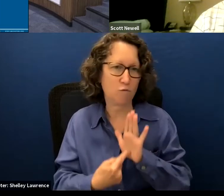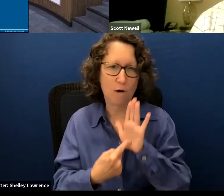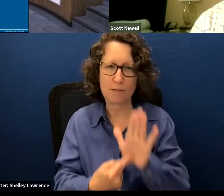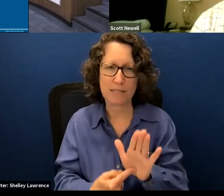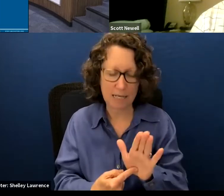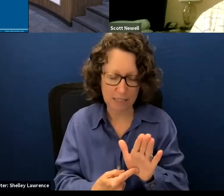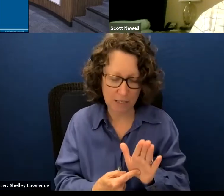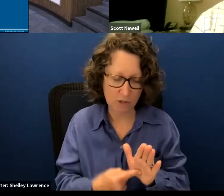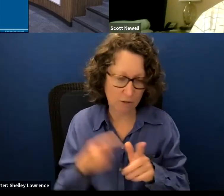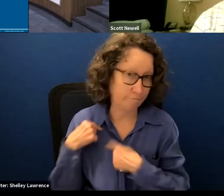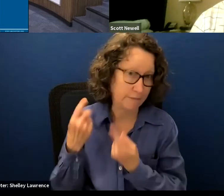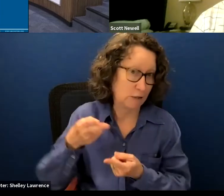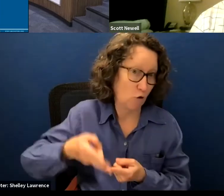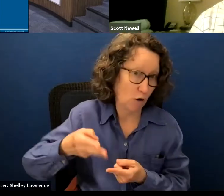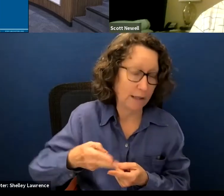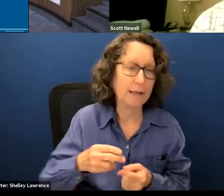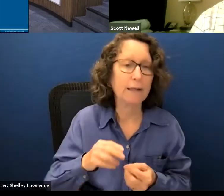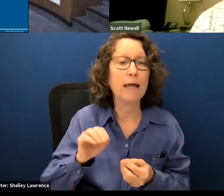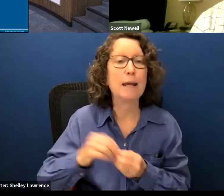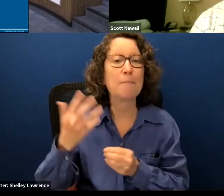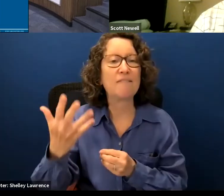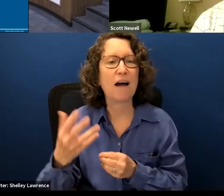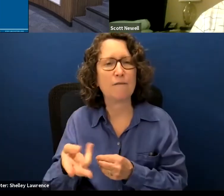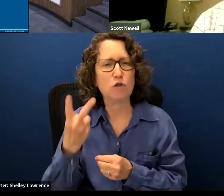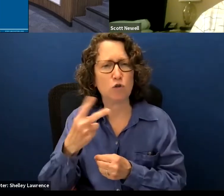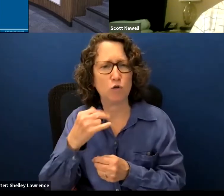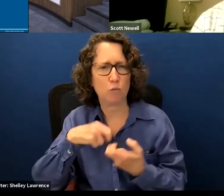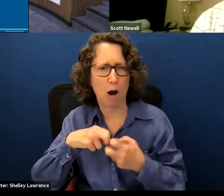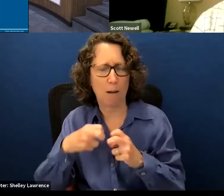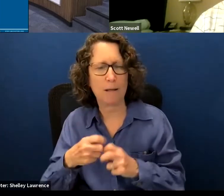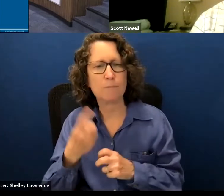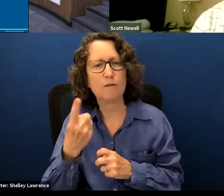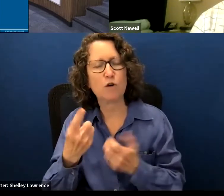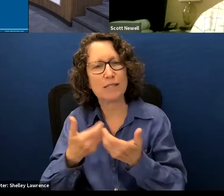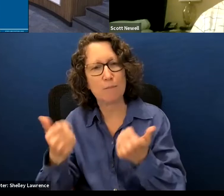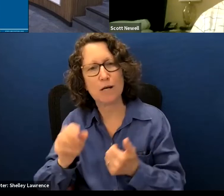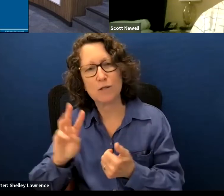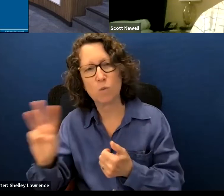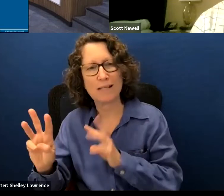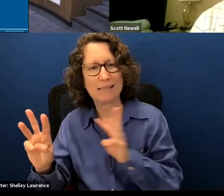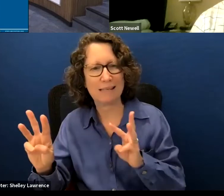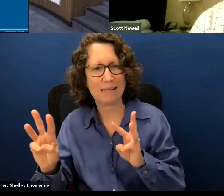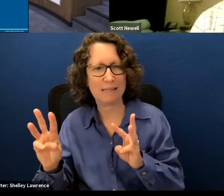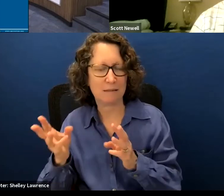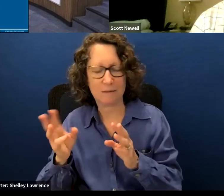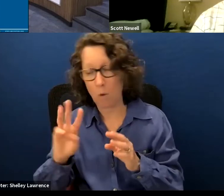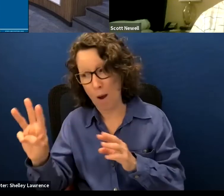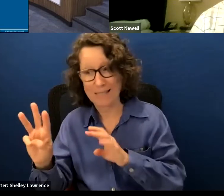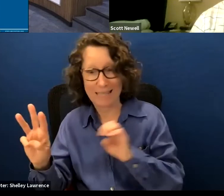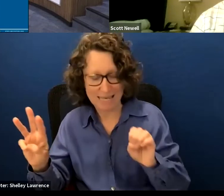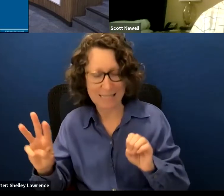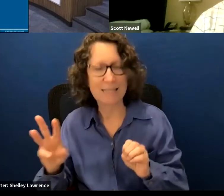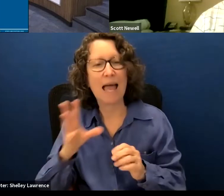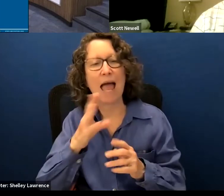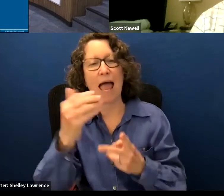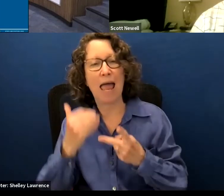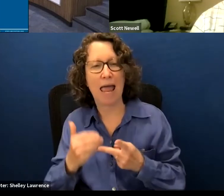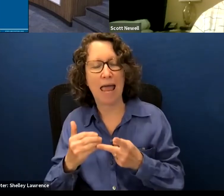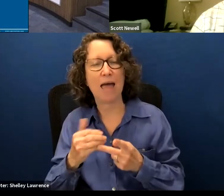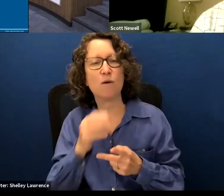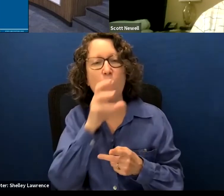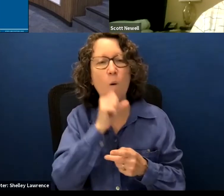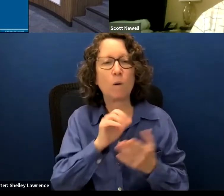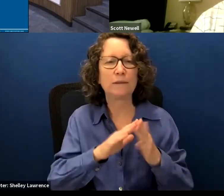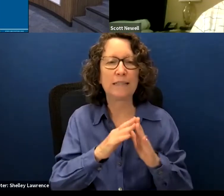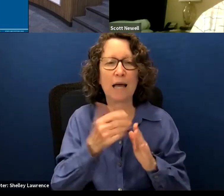underrepresented. Map 5 has two flaws. First, the separation of the West Side and East Side. And second, the division of Old Town